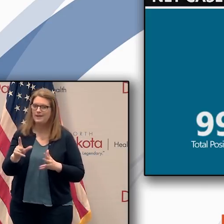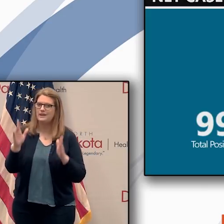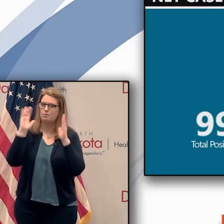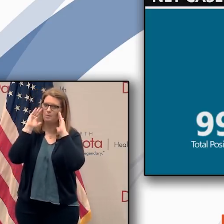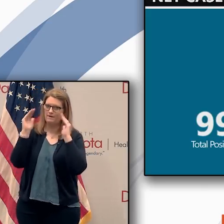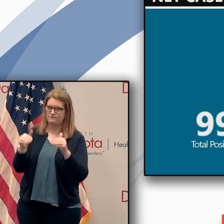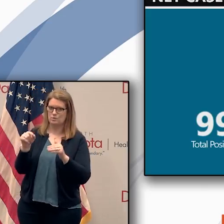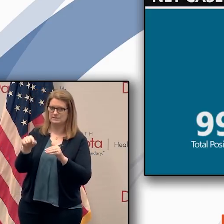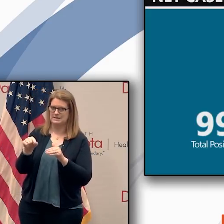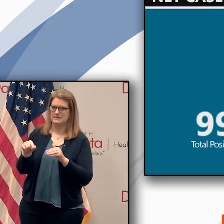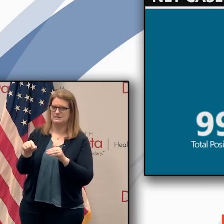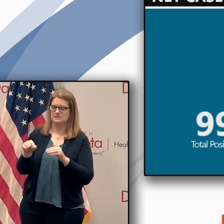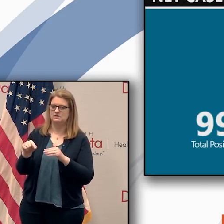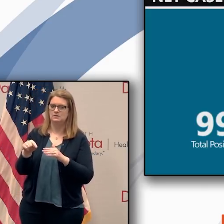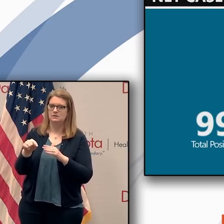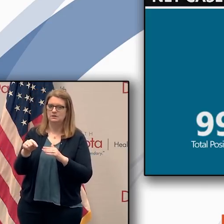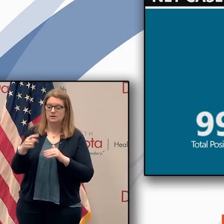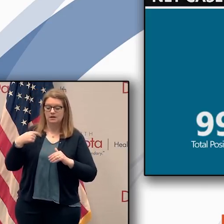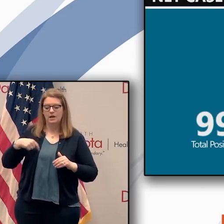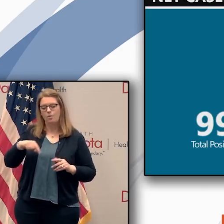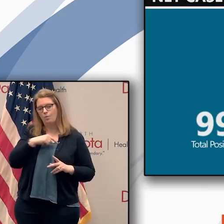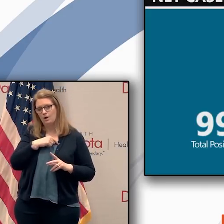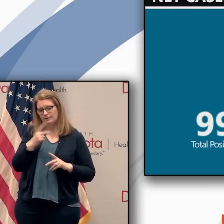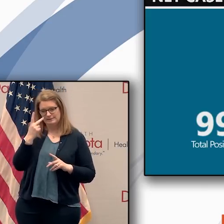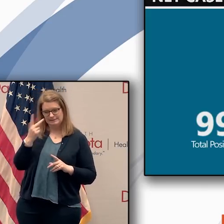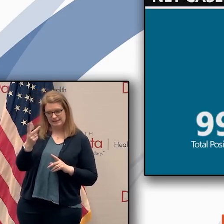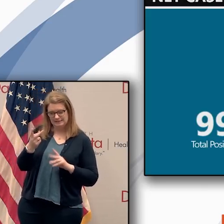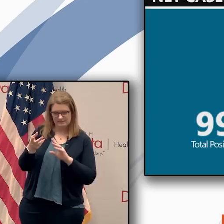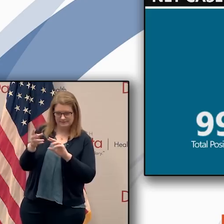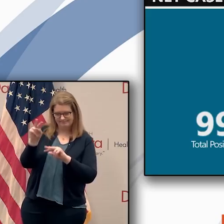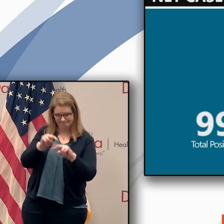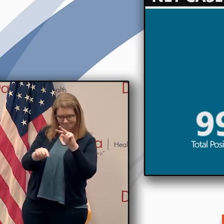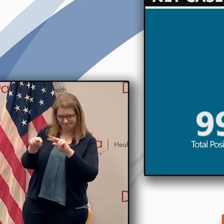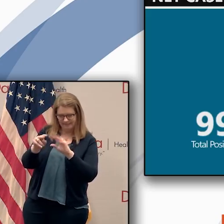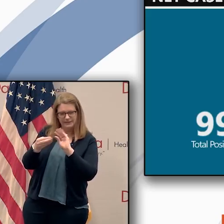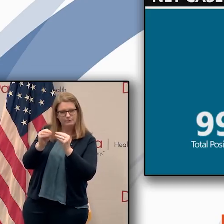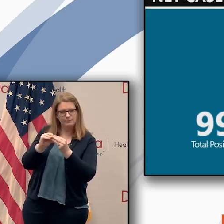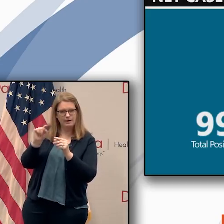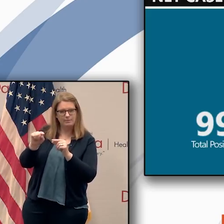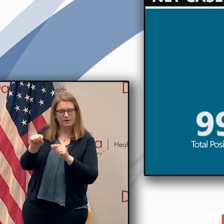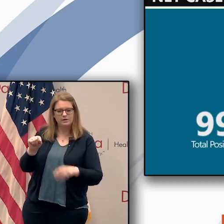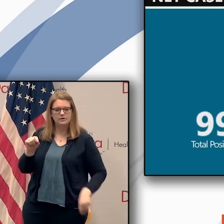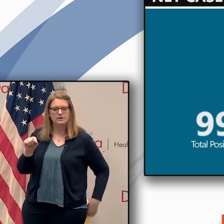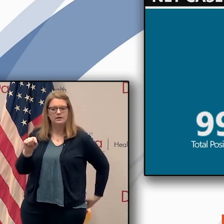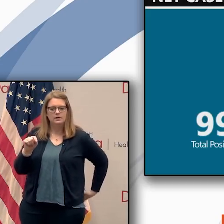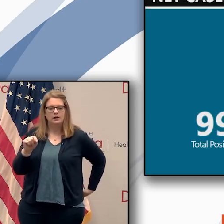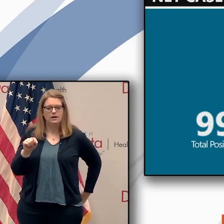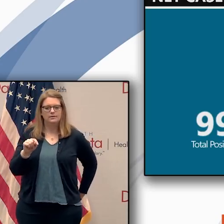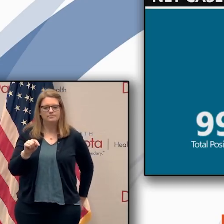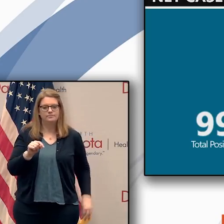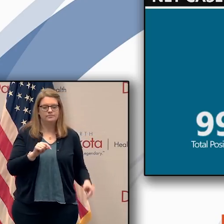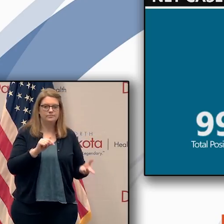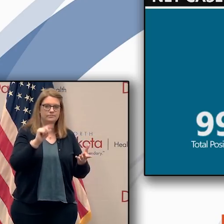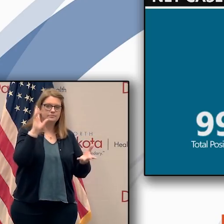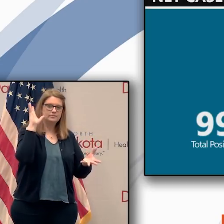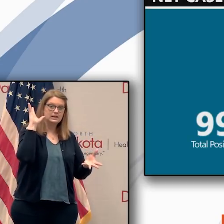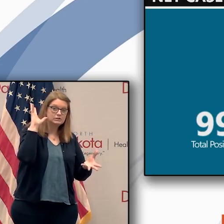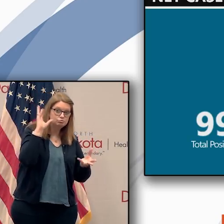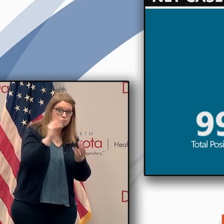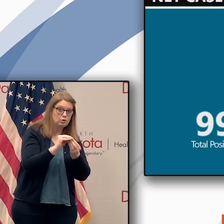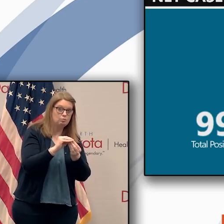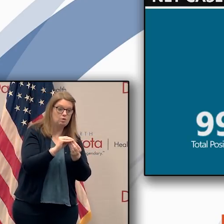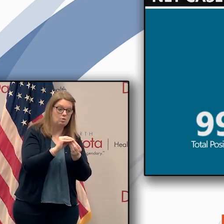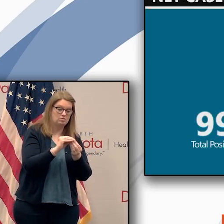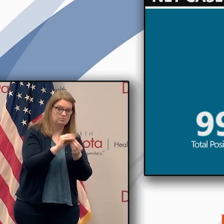this as a state. This is certainly what we're looking at. Now, we're not spending a lot of time looking at total